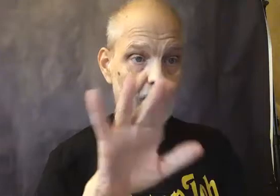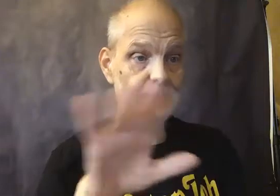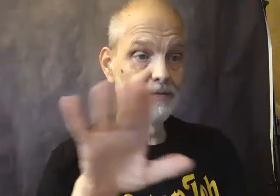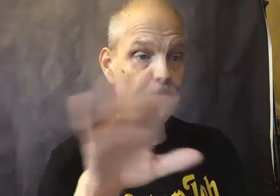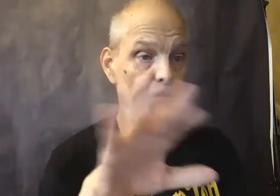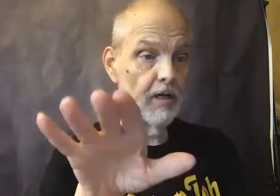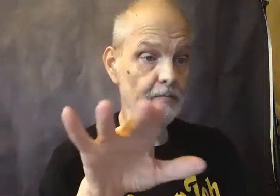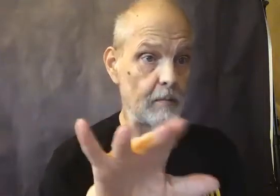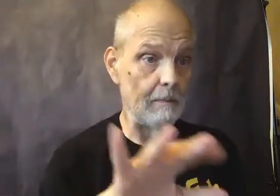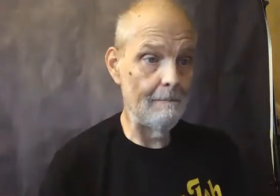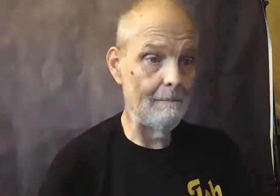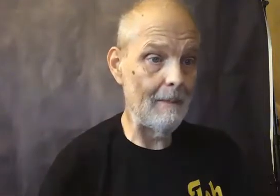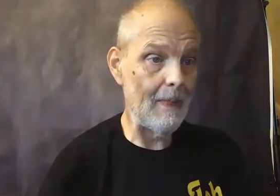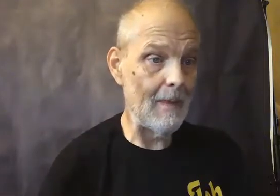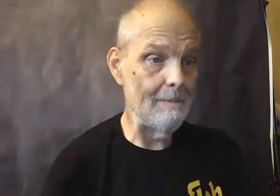Practice me is wrong your name.